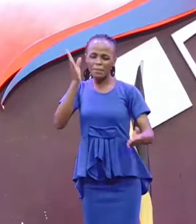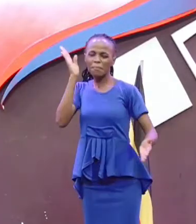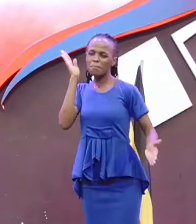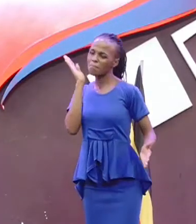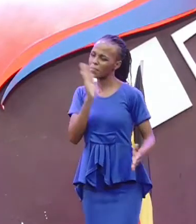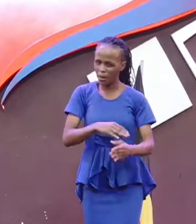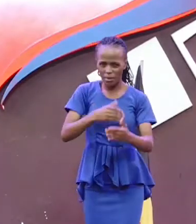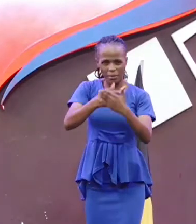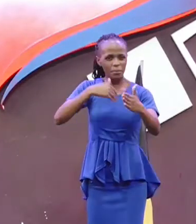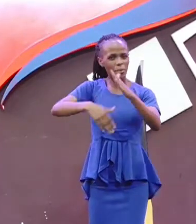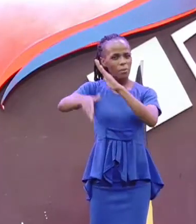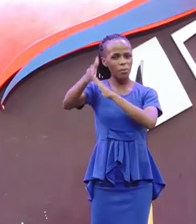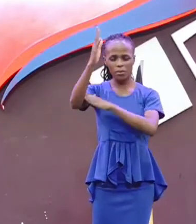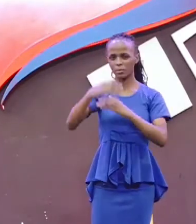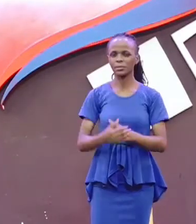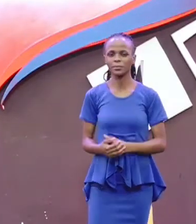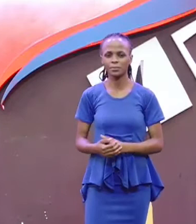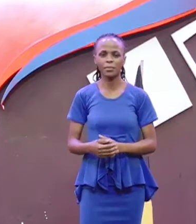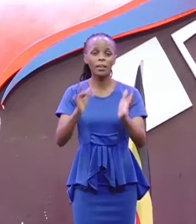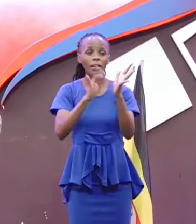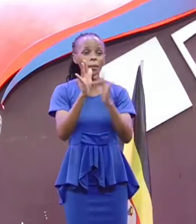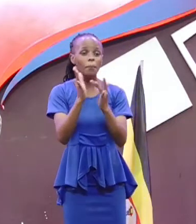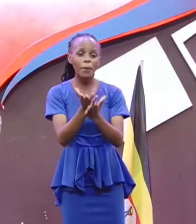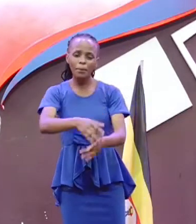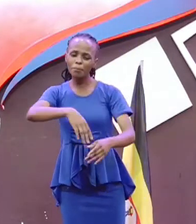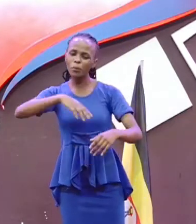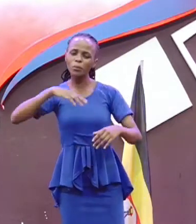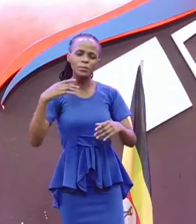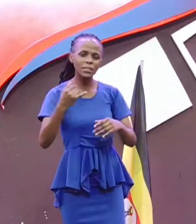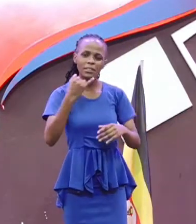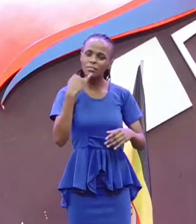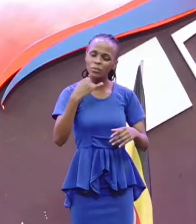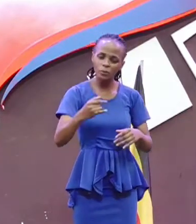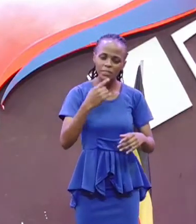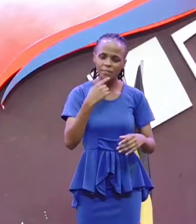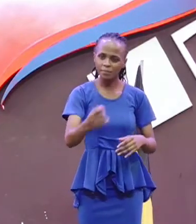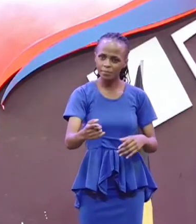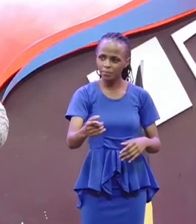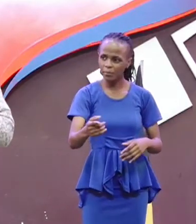did what was evil before the Lord. Bible ya mulope ne gamba nti